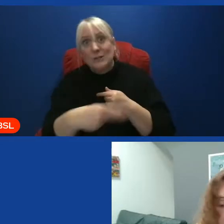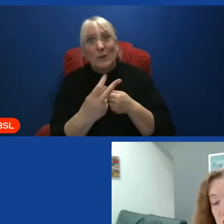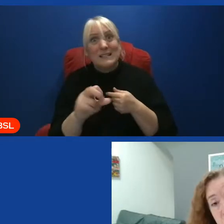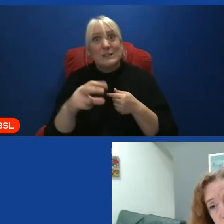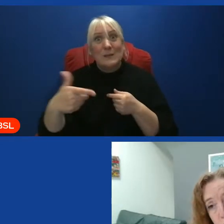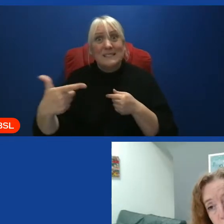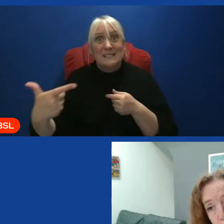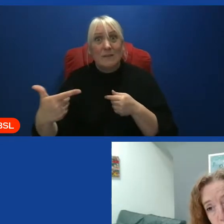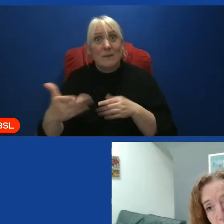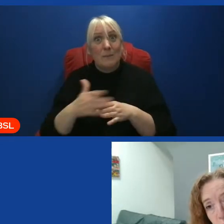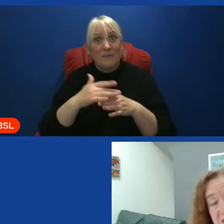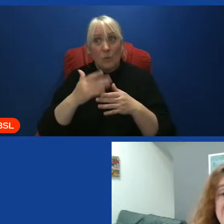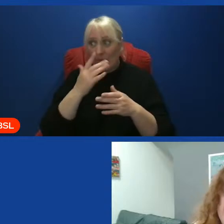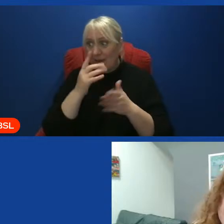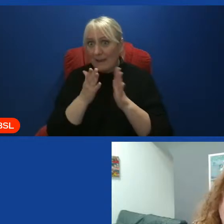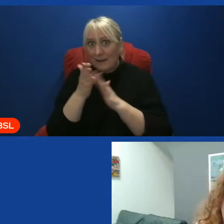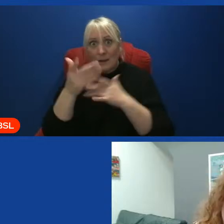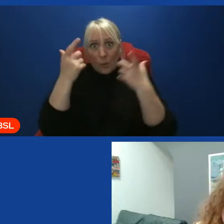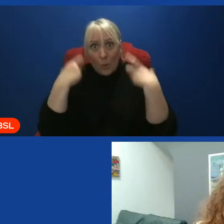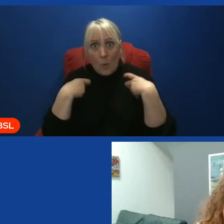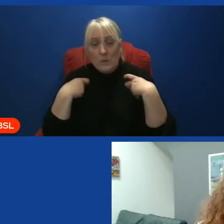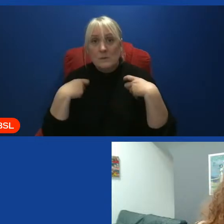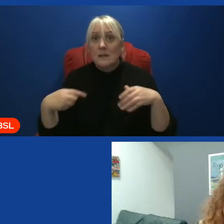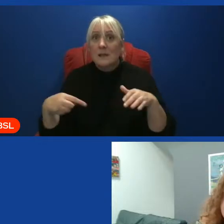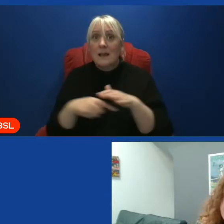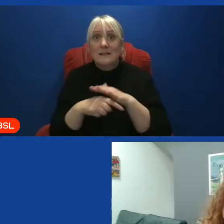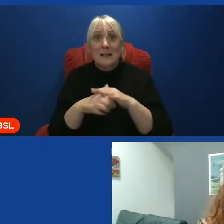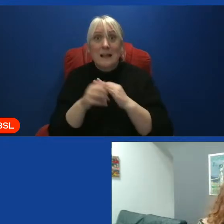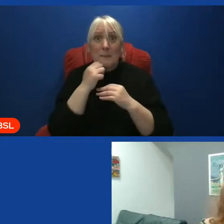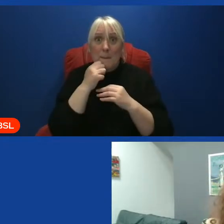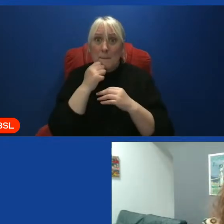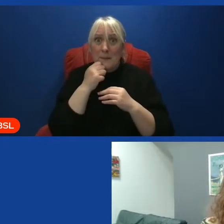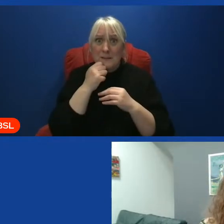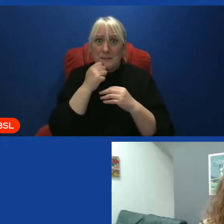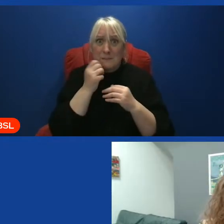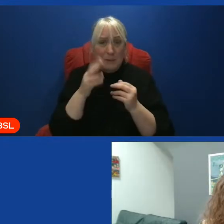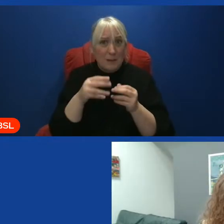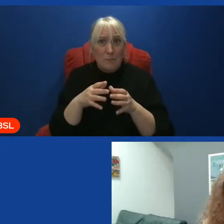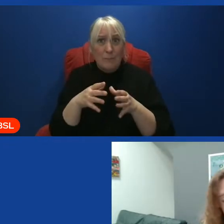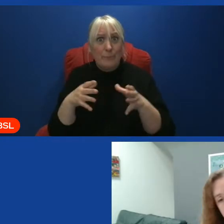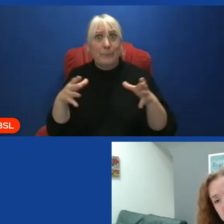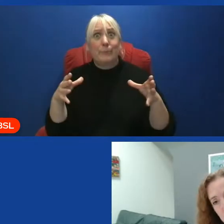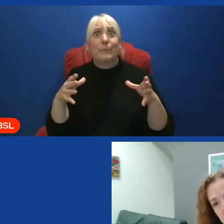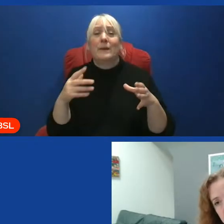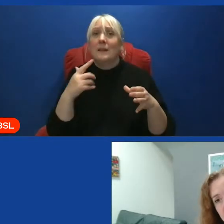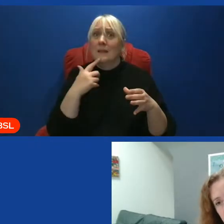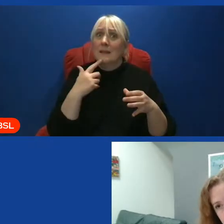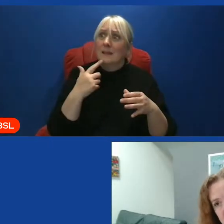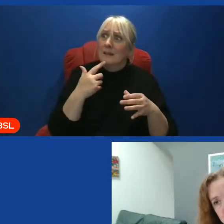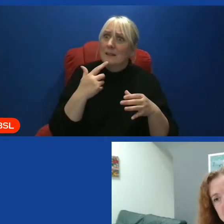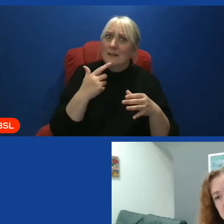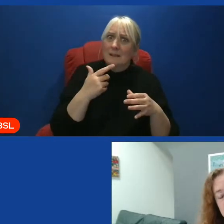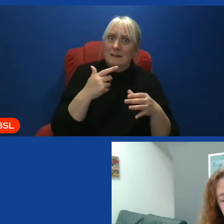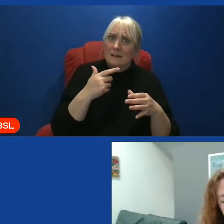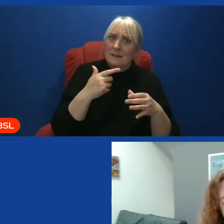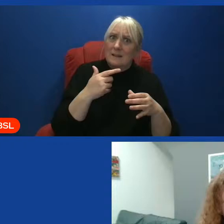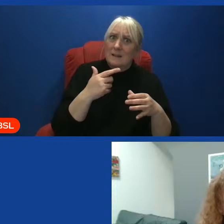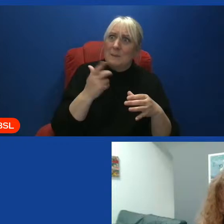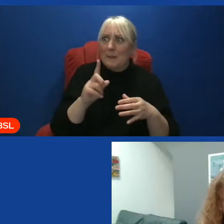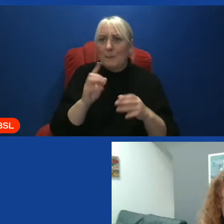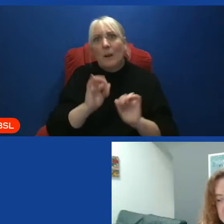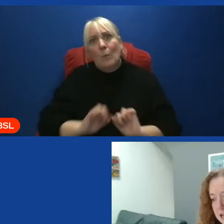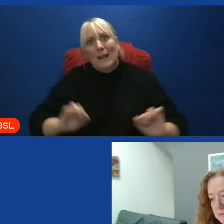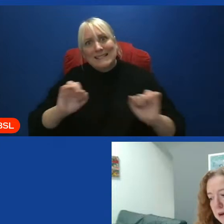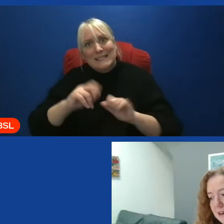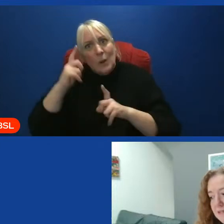asylum numbers are growing all the time, meaning longer stays in hotels, which of course plays right into the right-wing media rhetoric